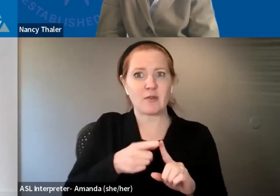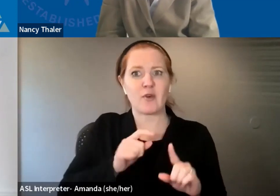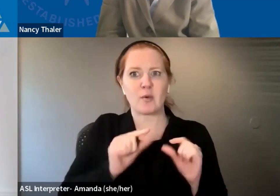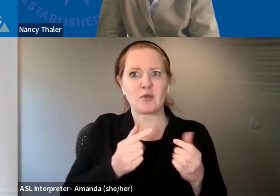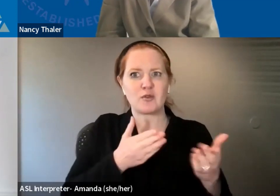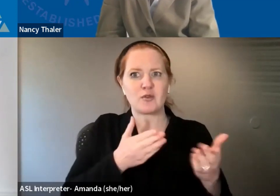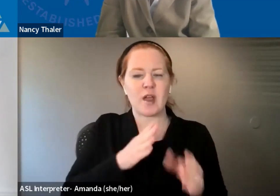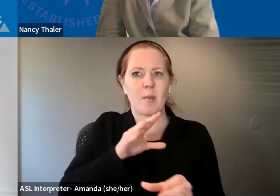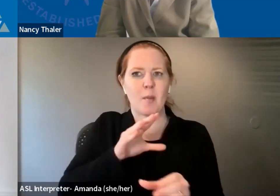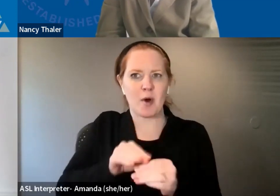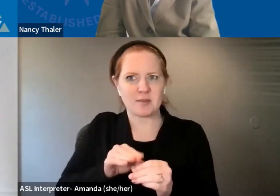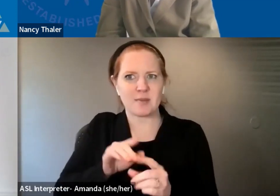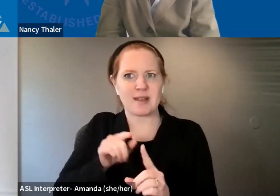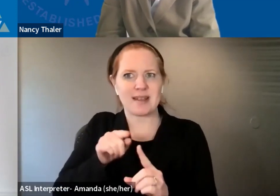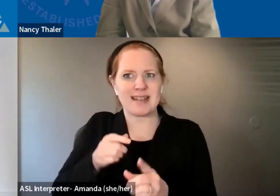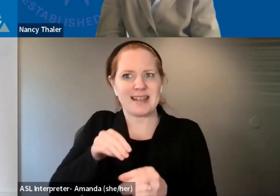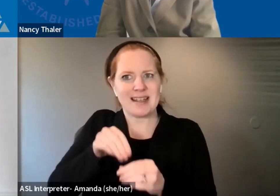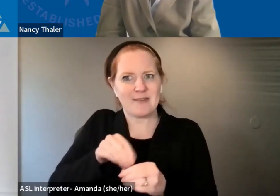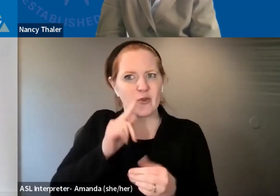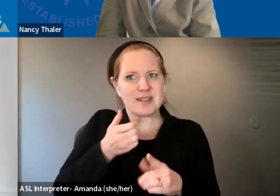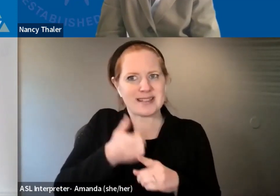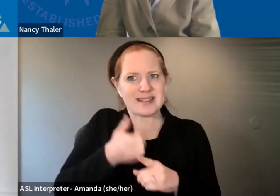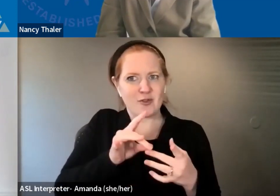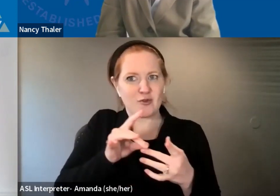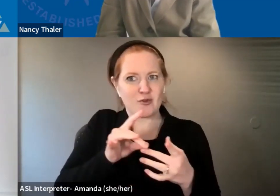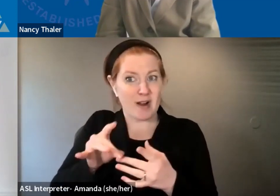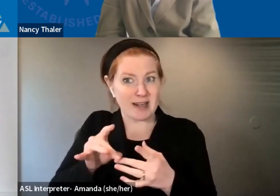in self-direction?